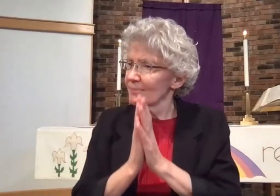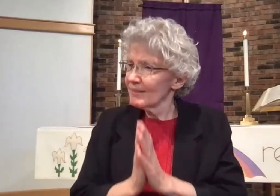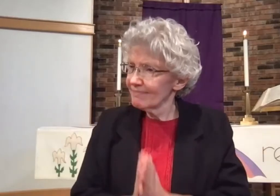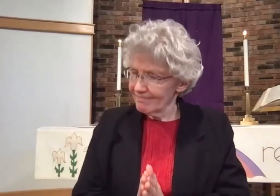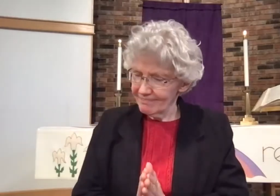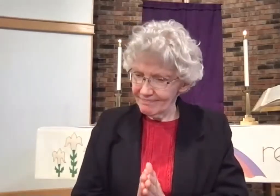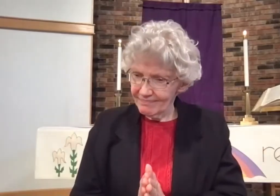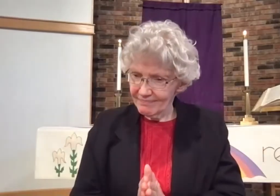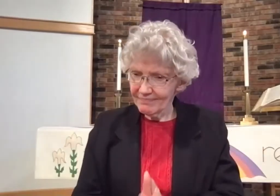Amen.